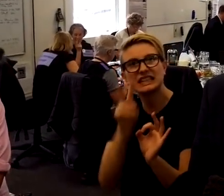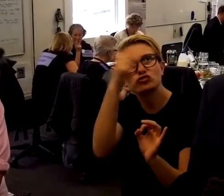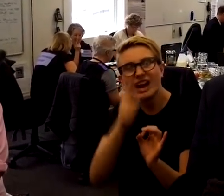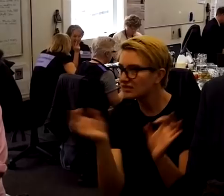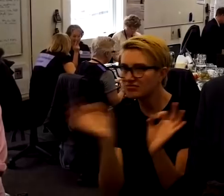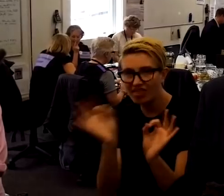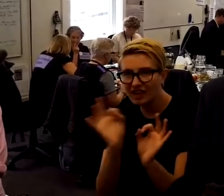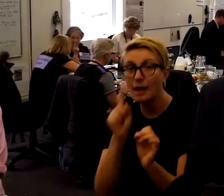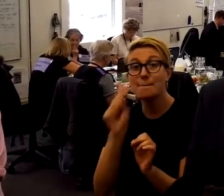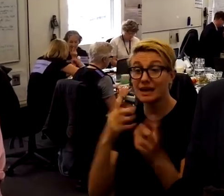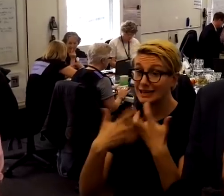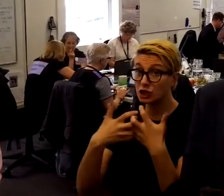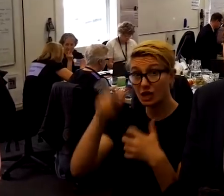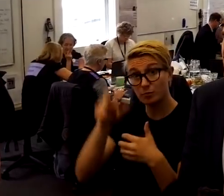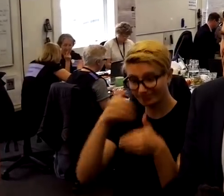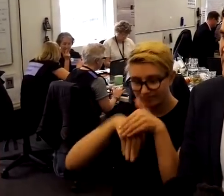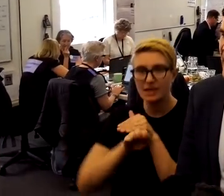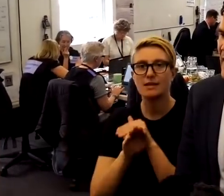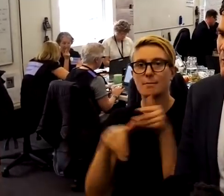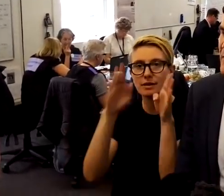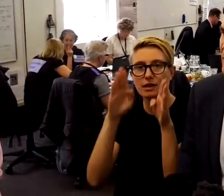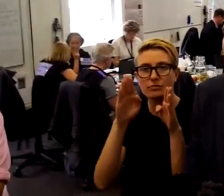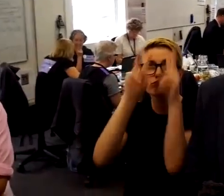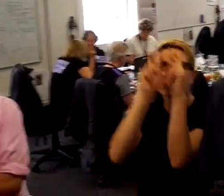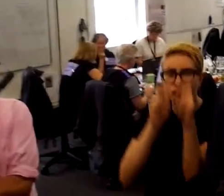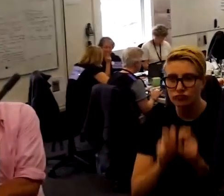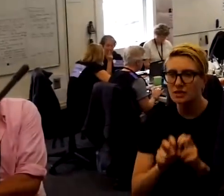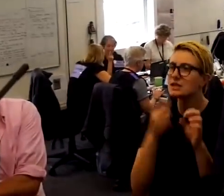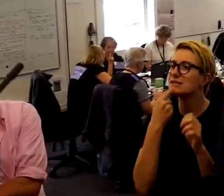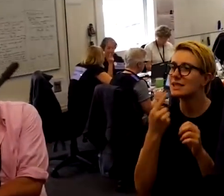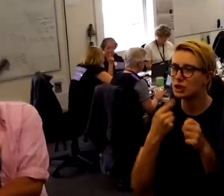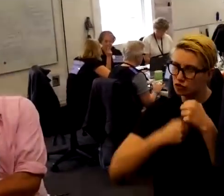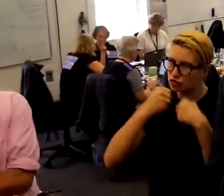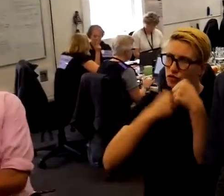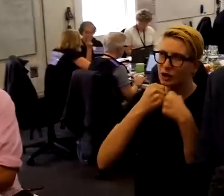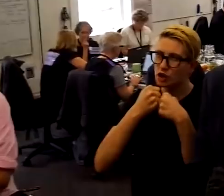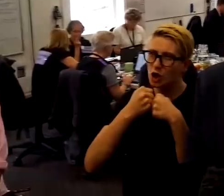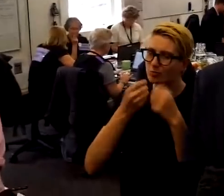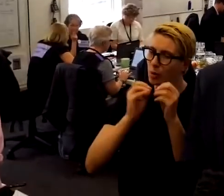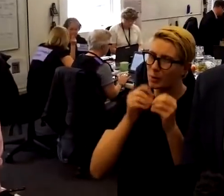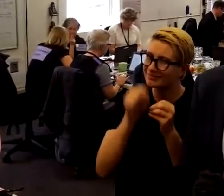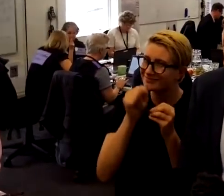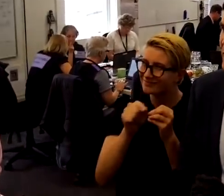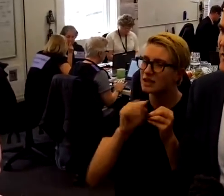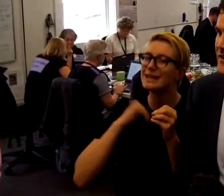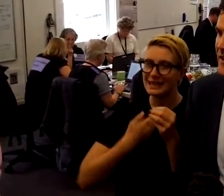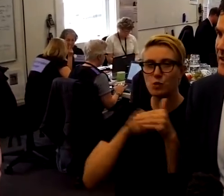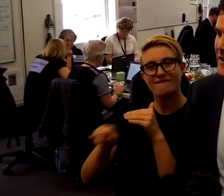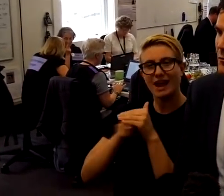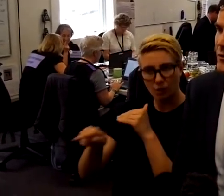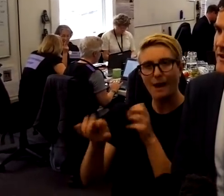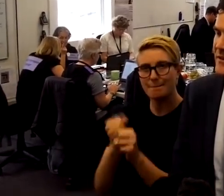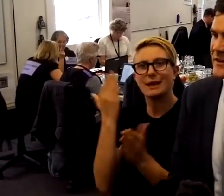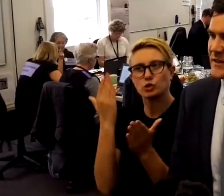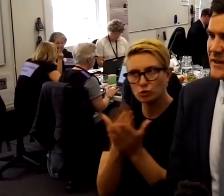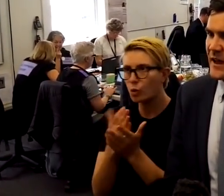there are some structural damage issues, and we think we need to evacuate the building in the short term, and we need to assess that